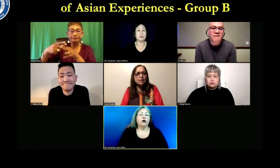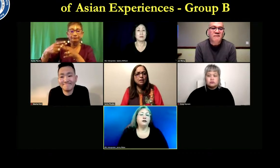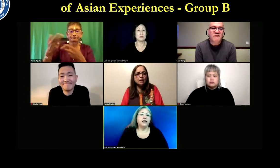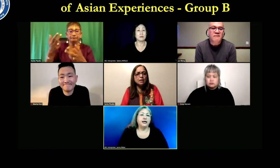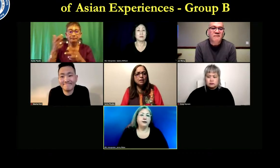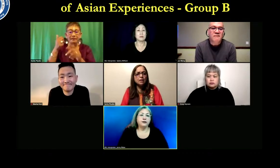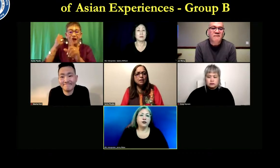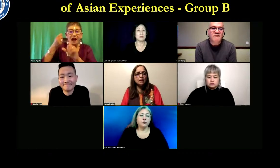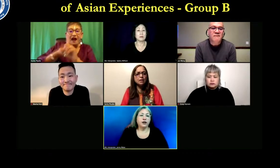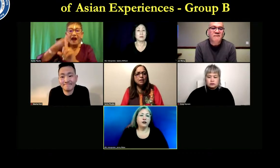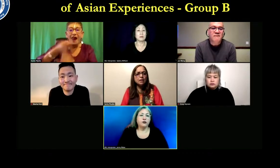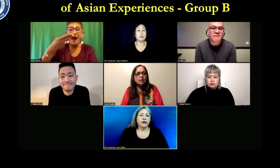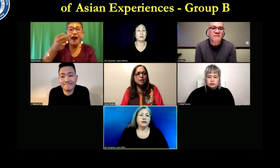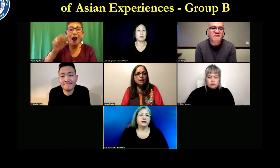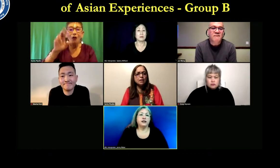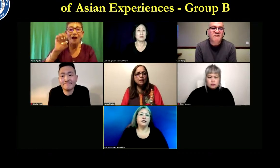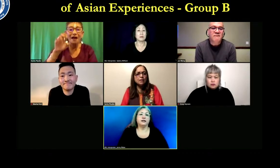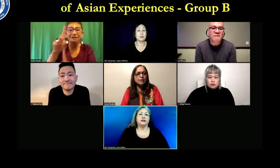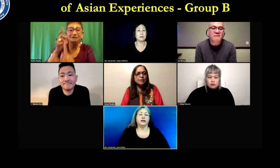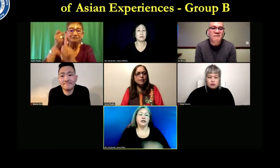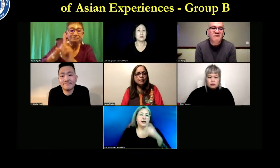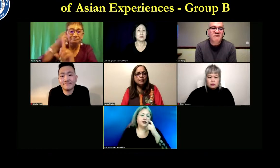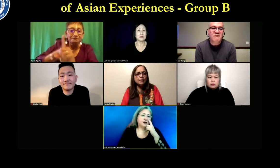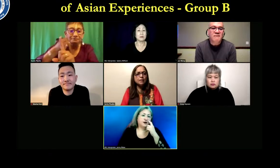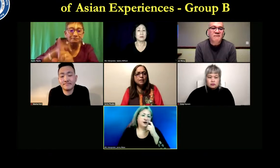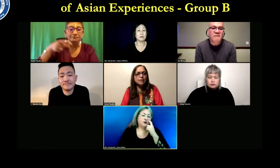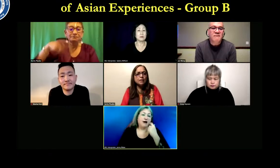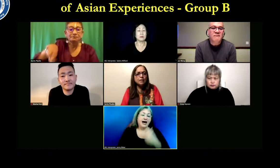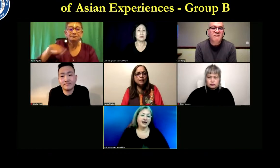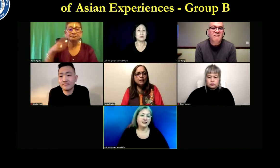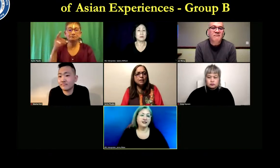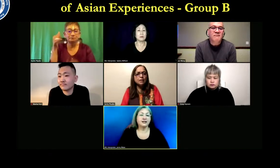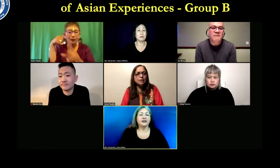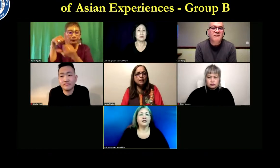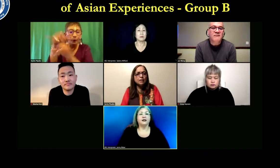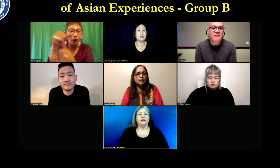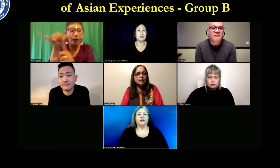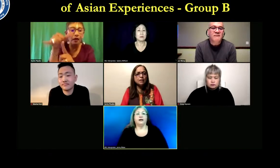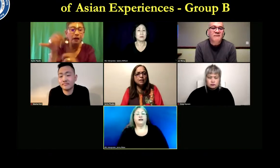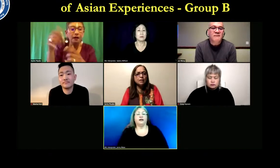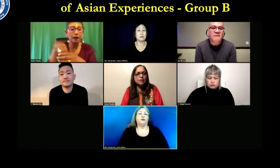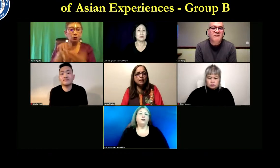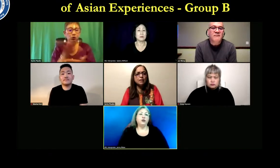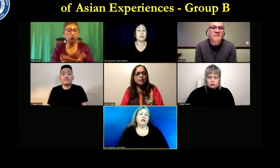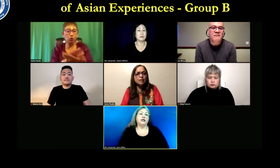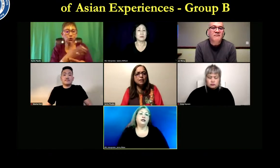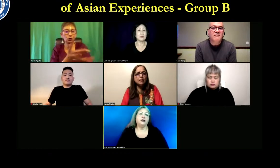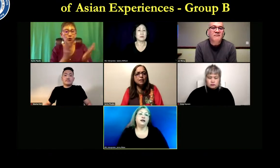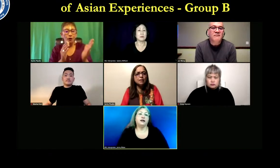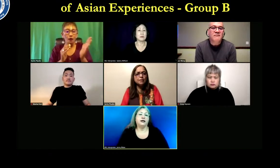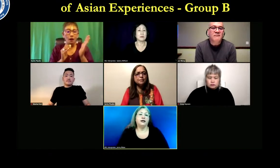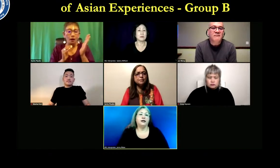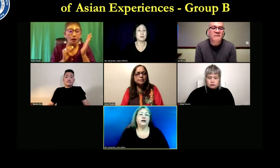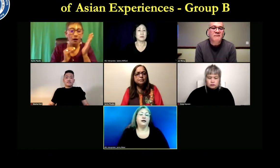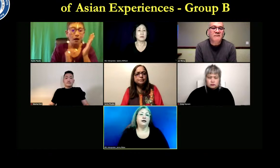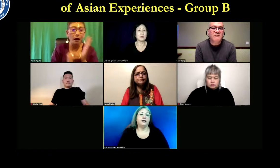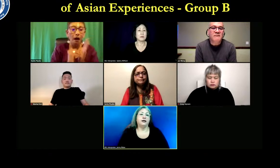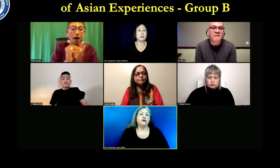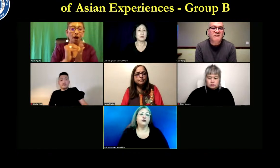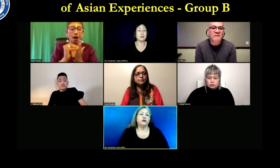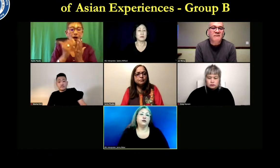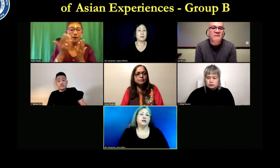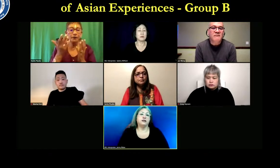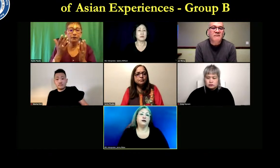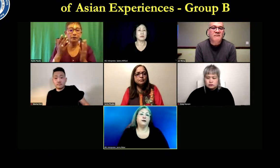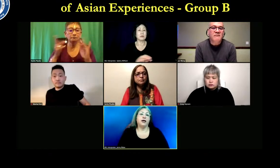are called names on a regular basis. They're harassed, they're bullied in